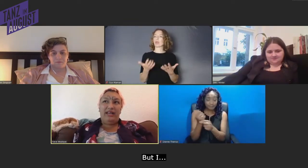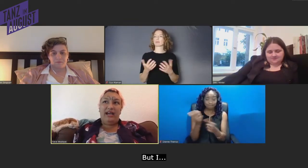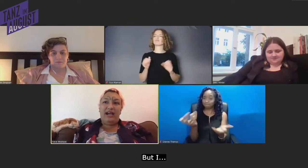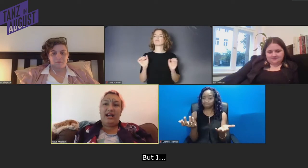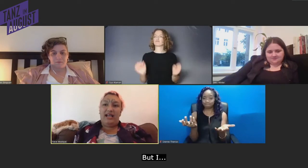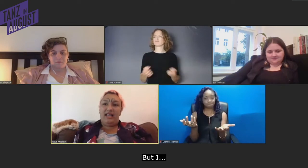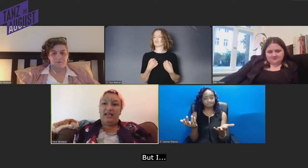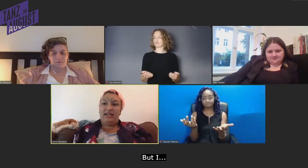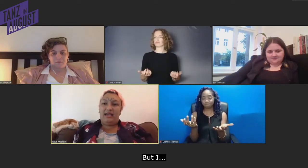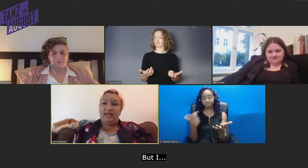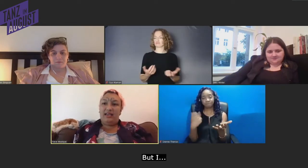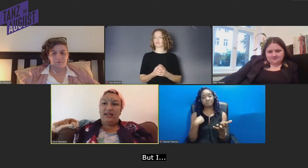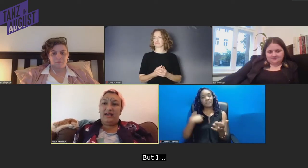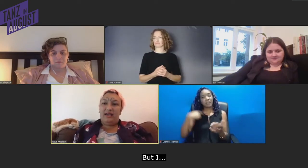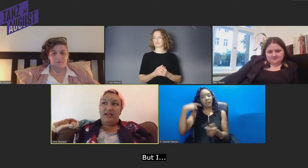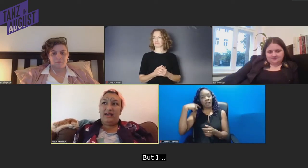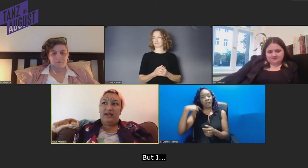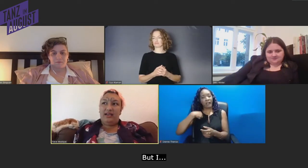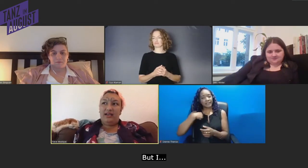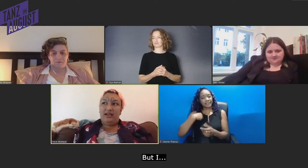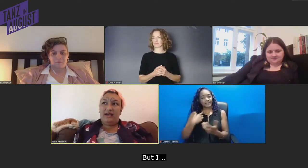But I